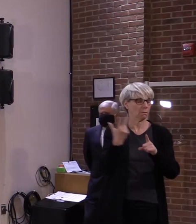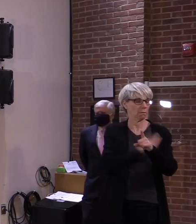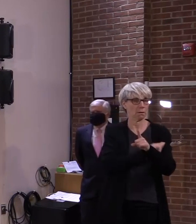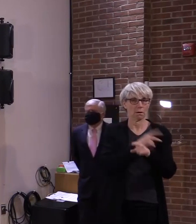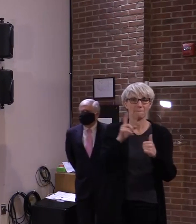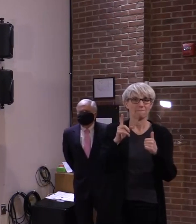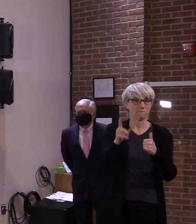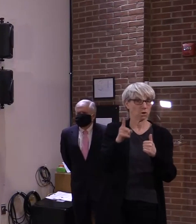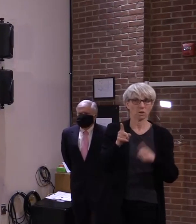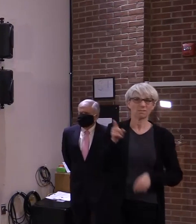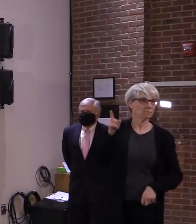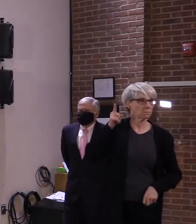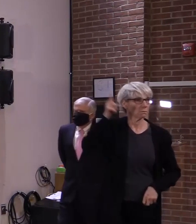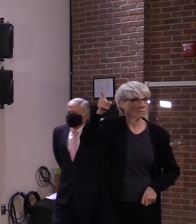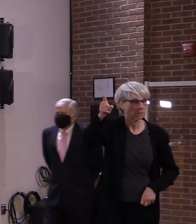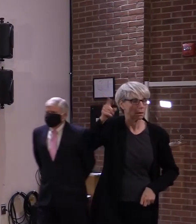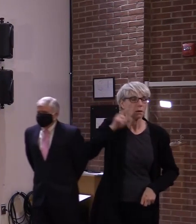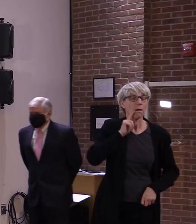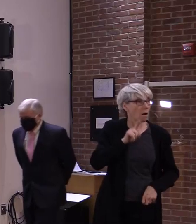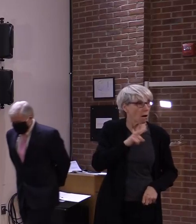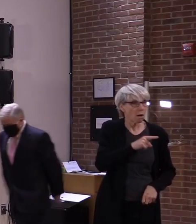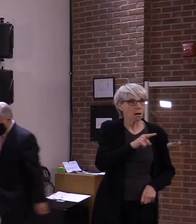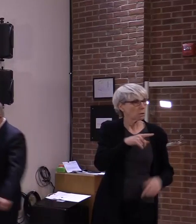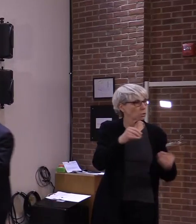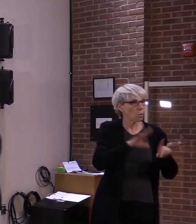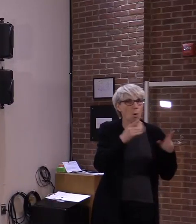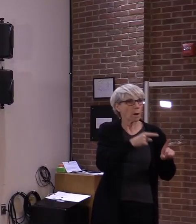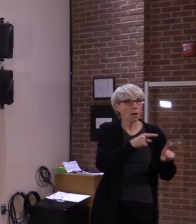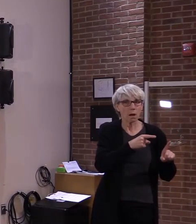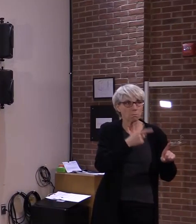closer instead of driving for some time? Secretary Smith.